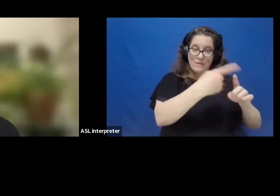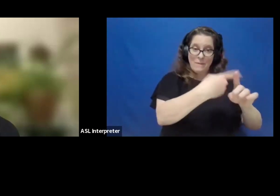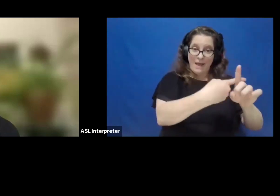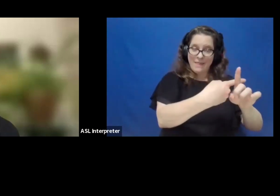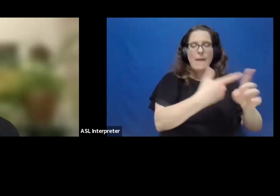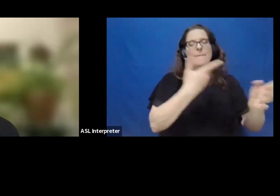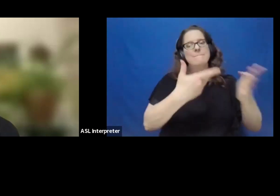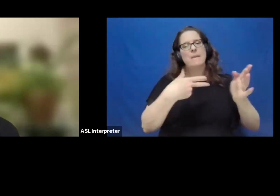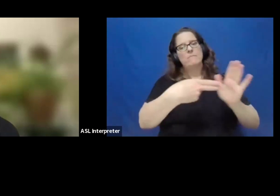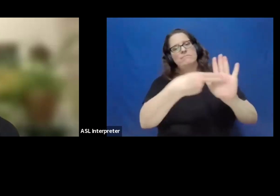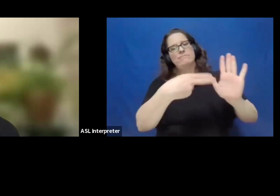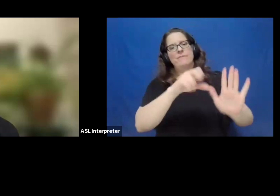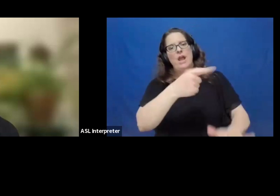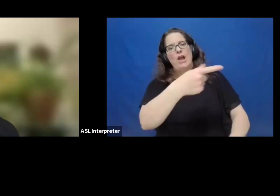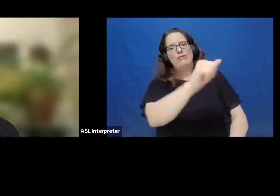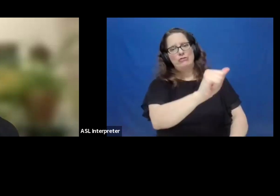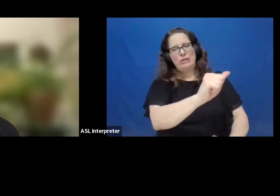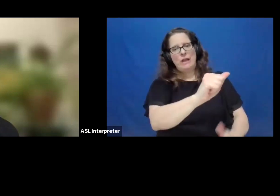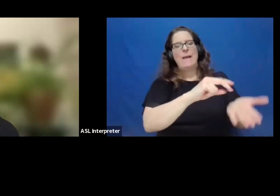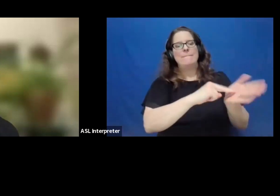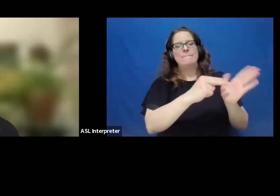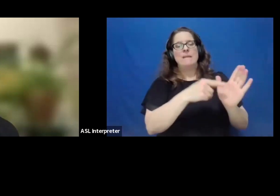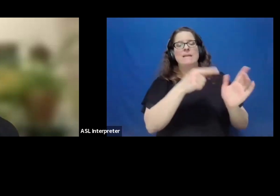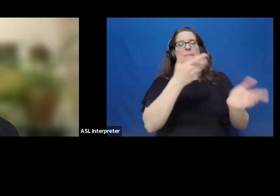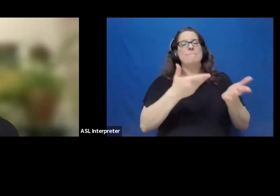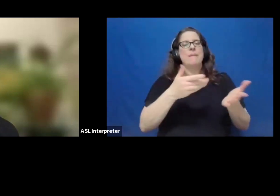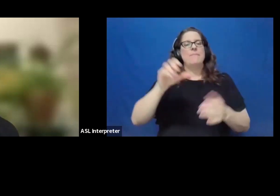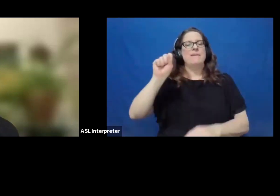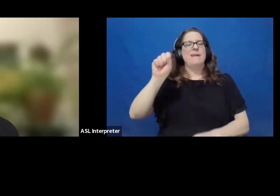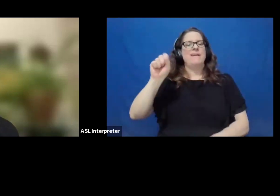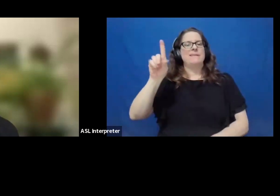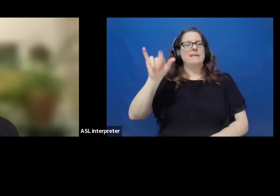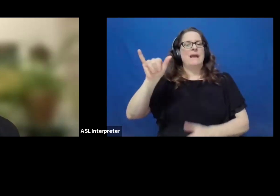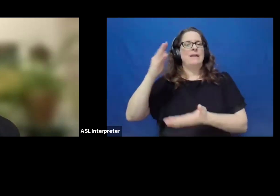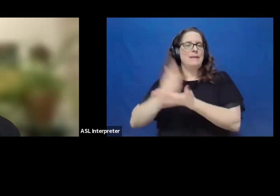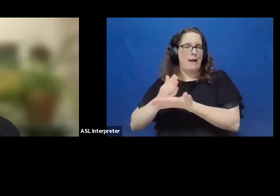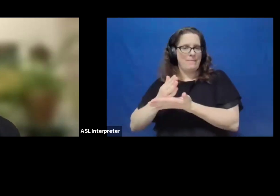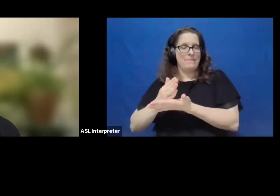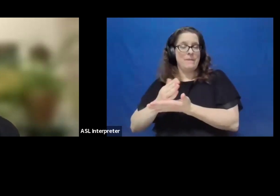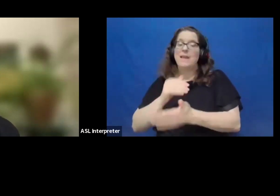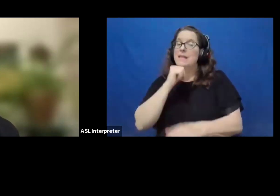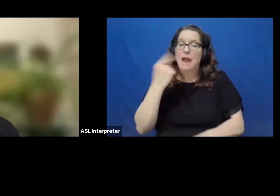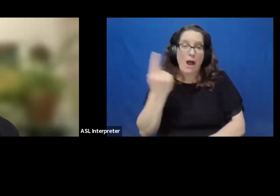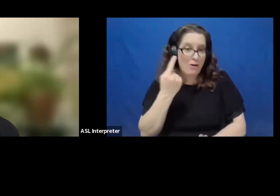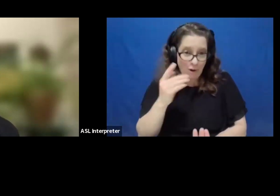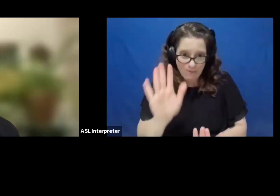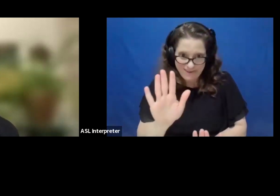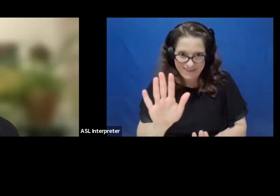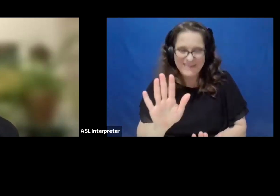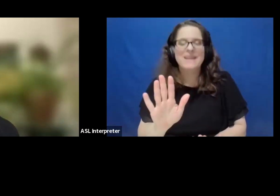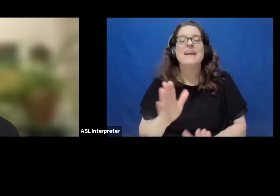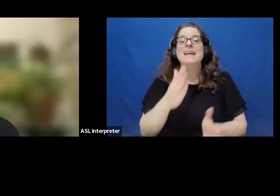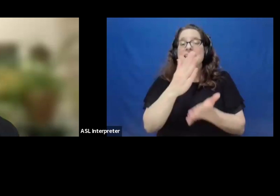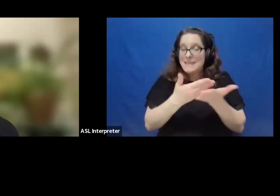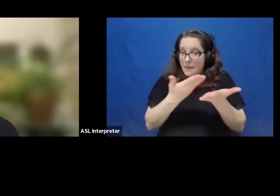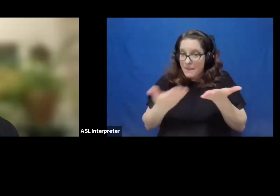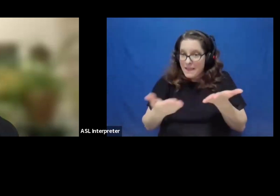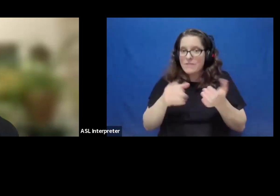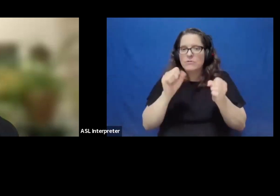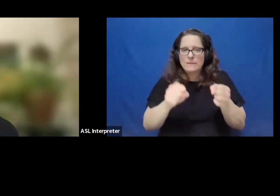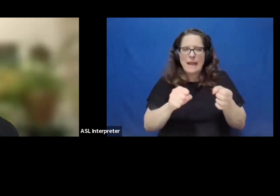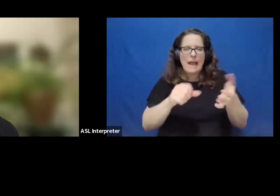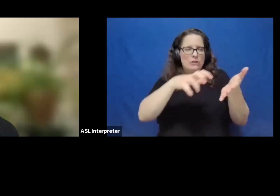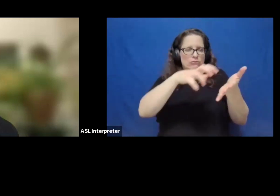and their SSDI could stop, but not necessarily. There are some subtractions from earnings that